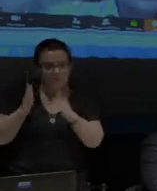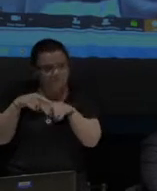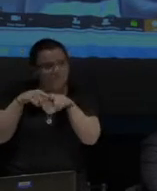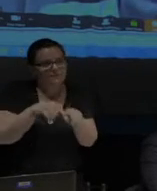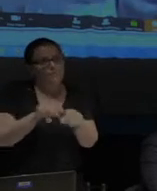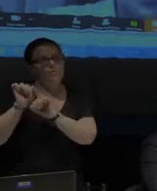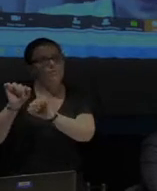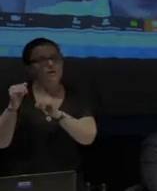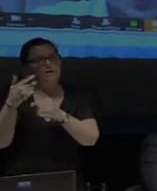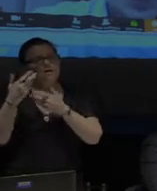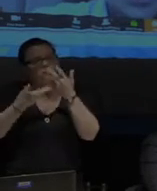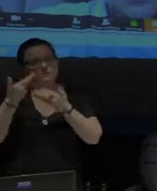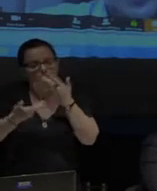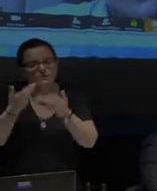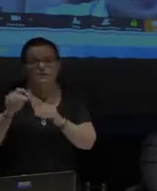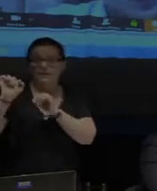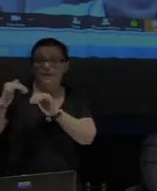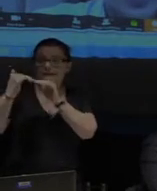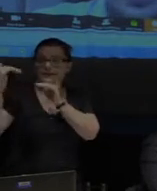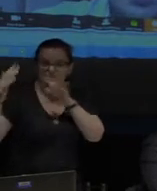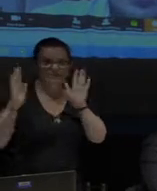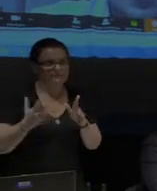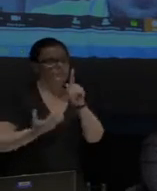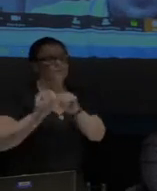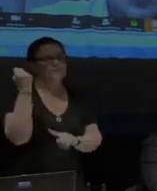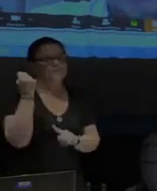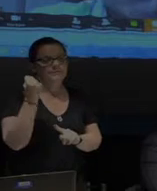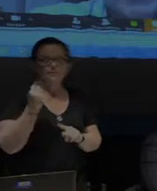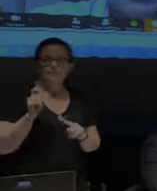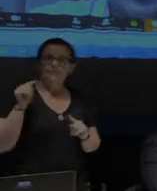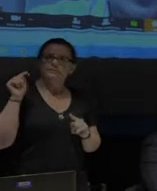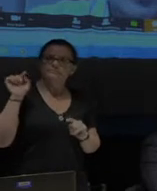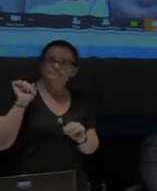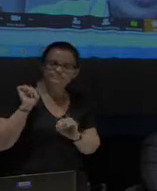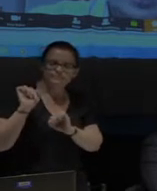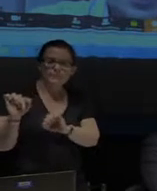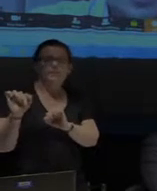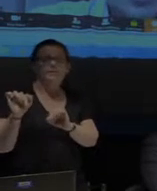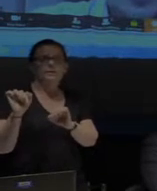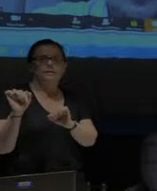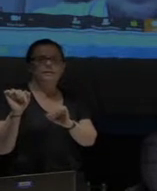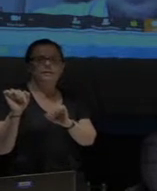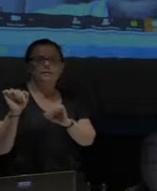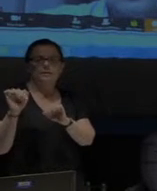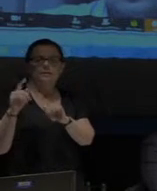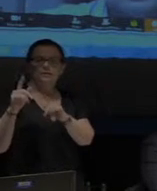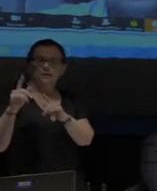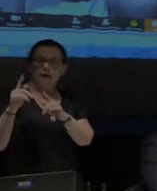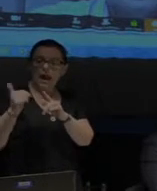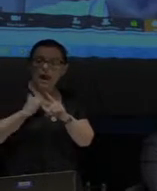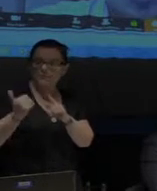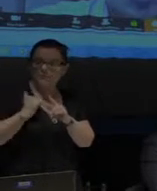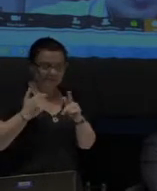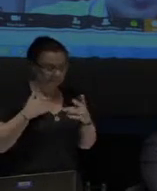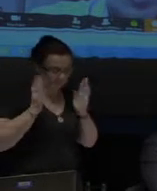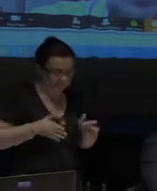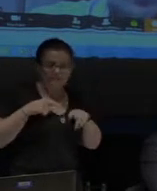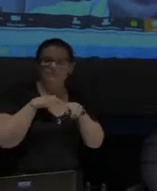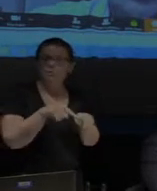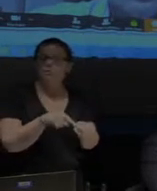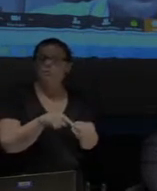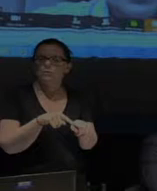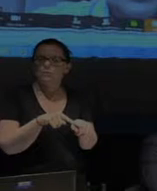are the standards we have to achieve. If we do it, great. If we don't, we're not going to be having a good life. When it's at work, where we